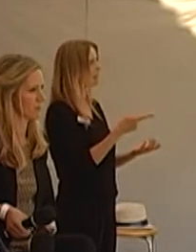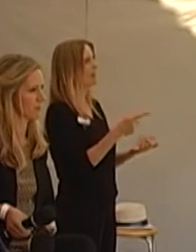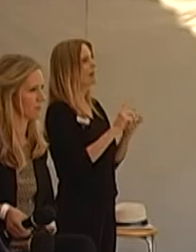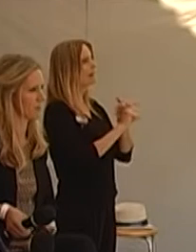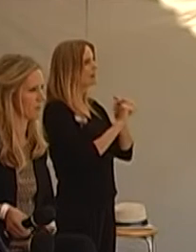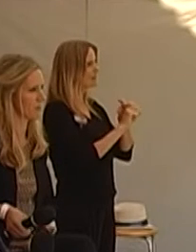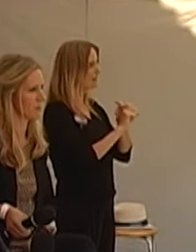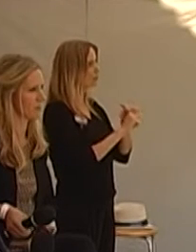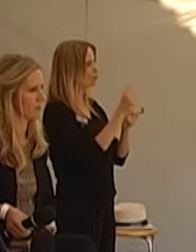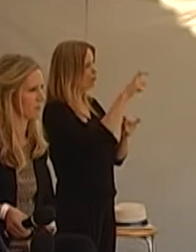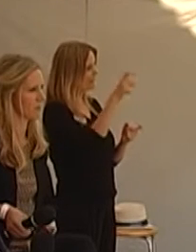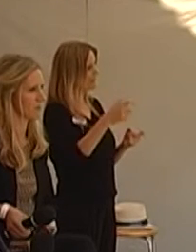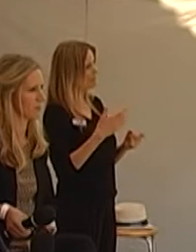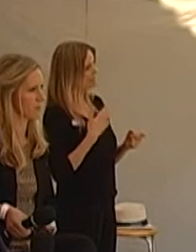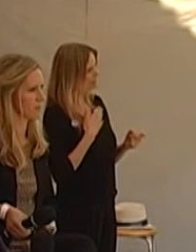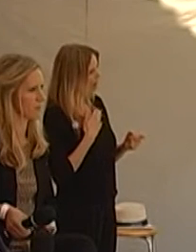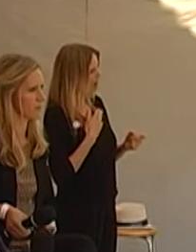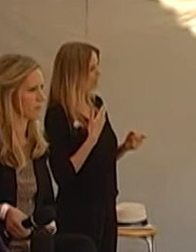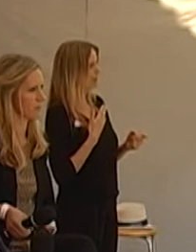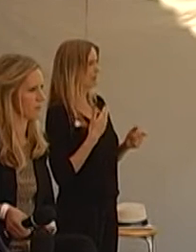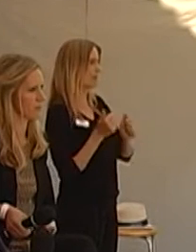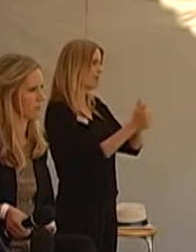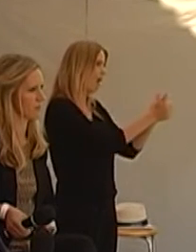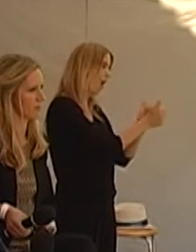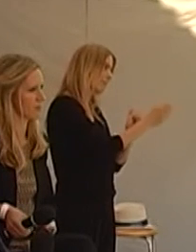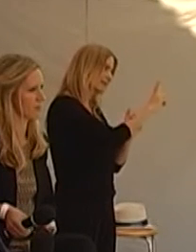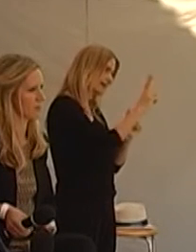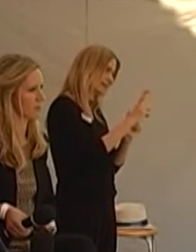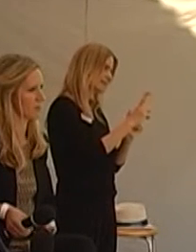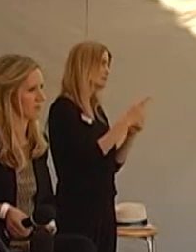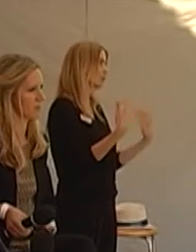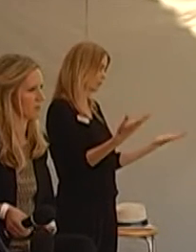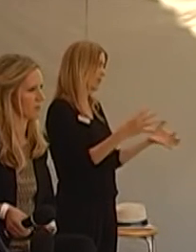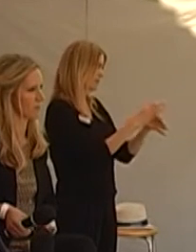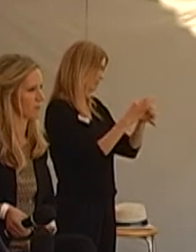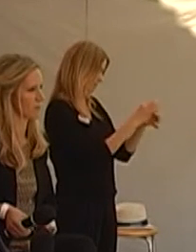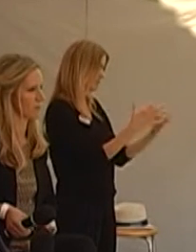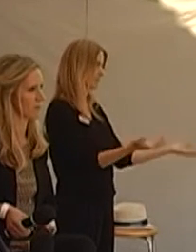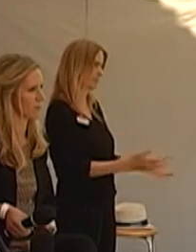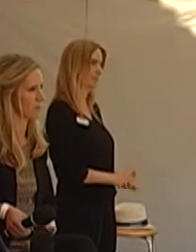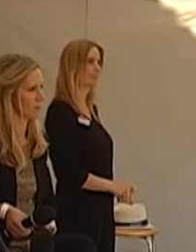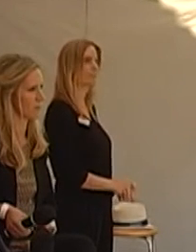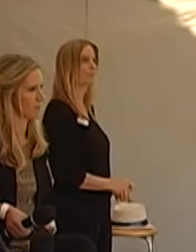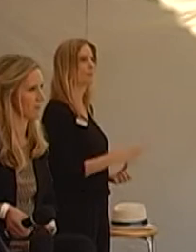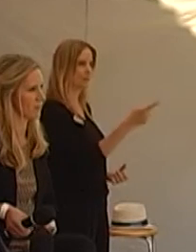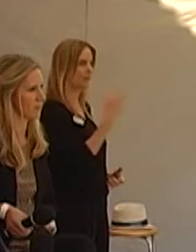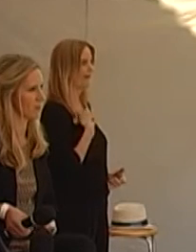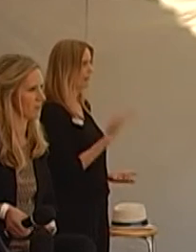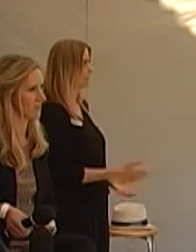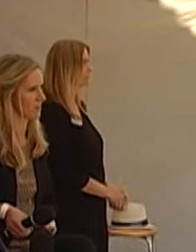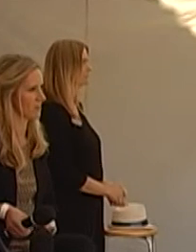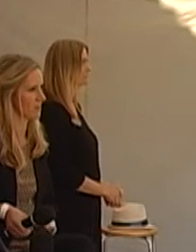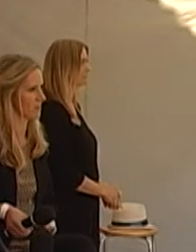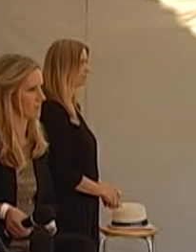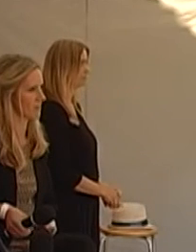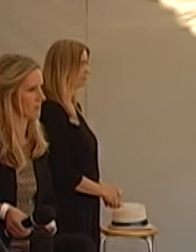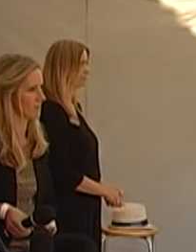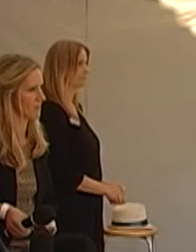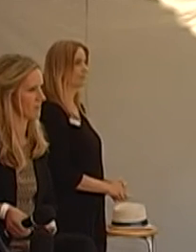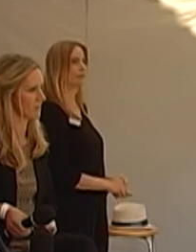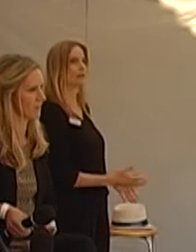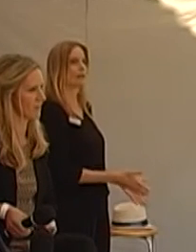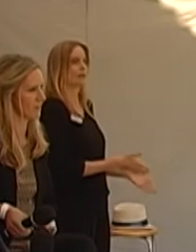in Norden and in the neighboring of Norden. Thank you. Let's